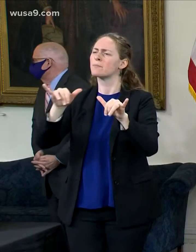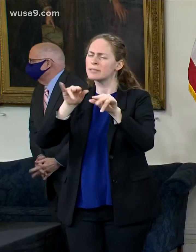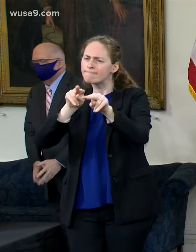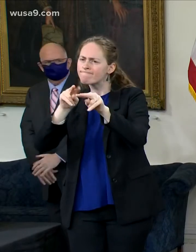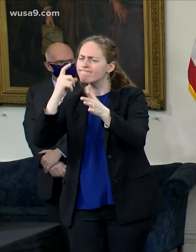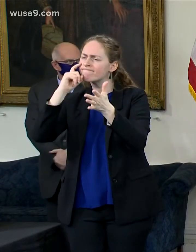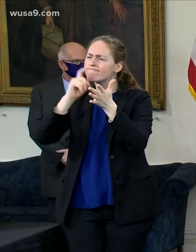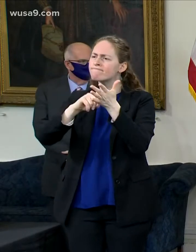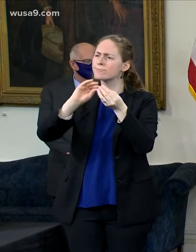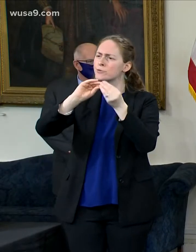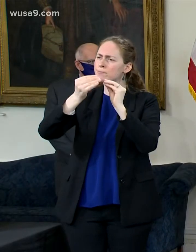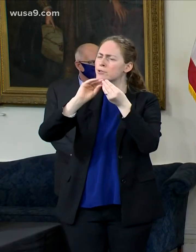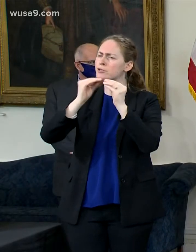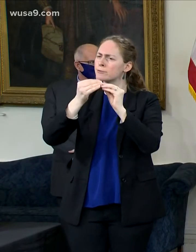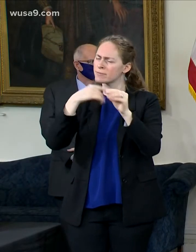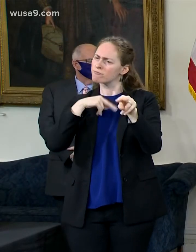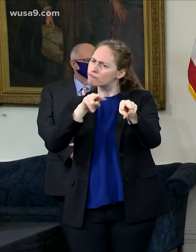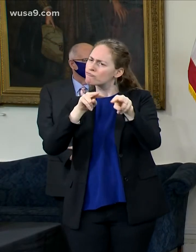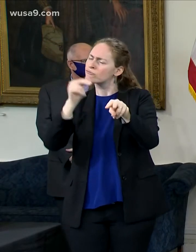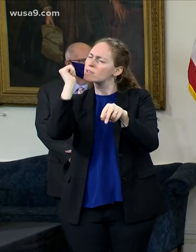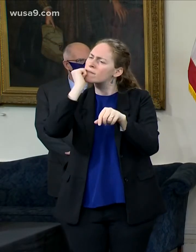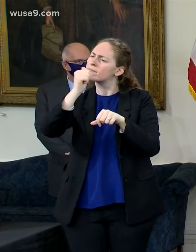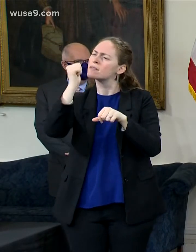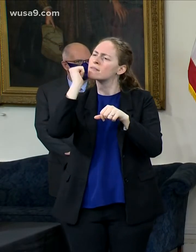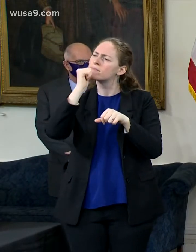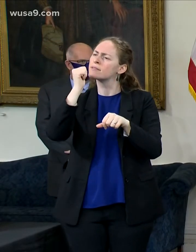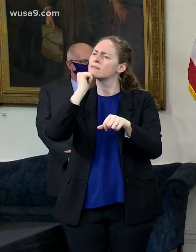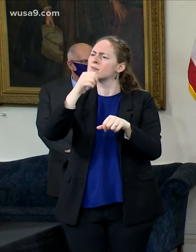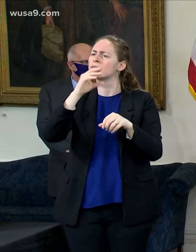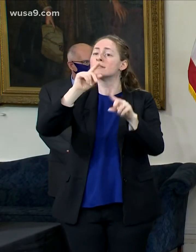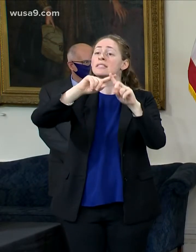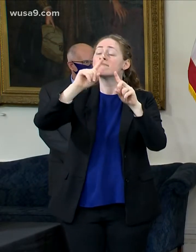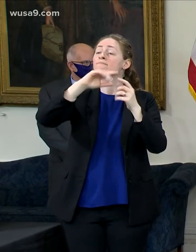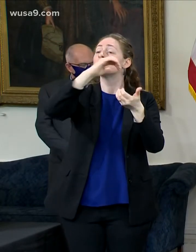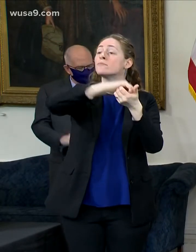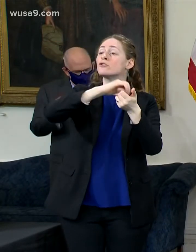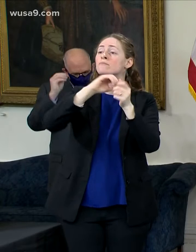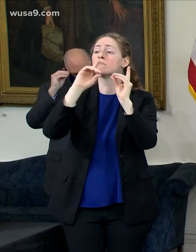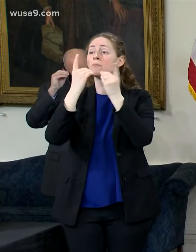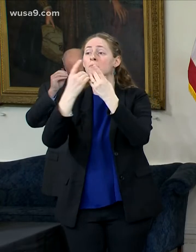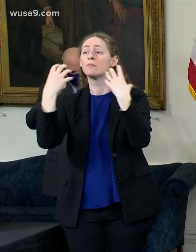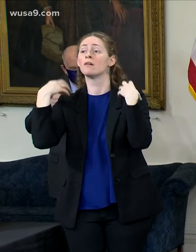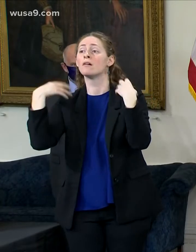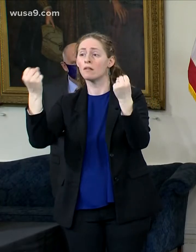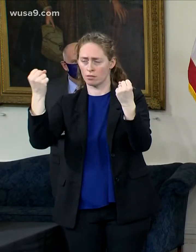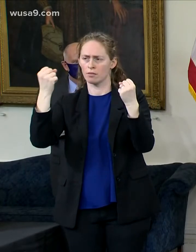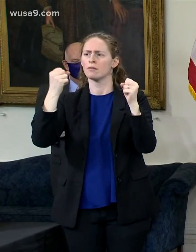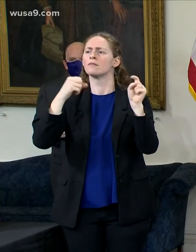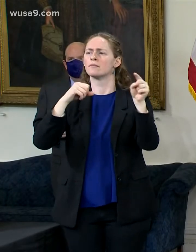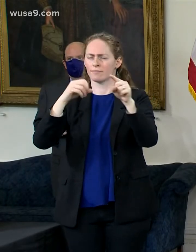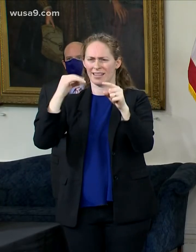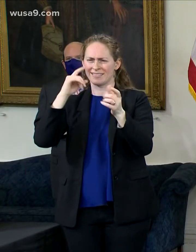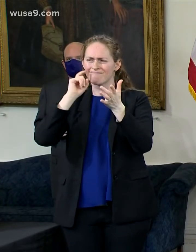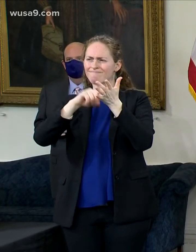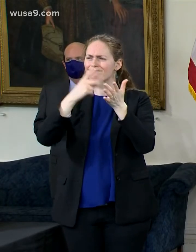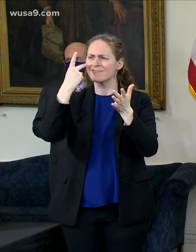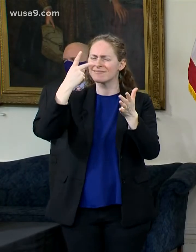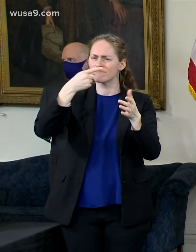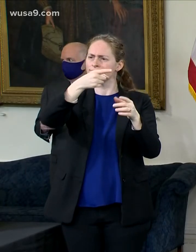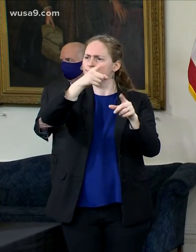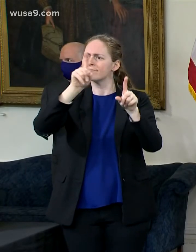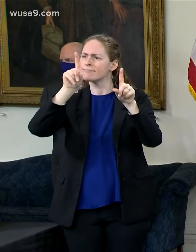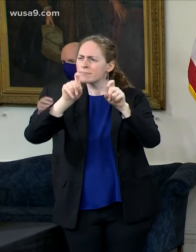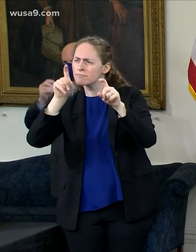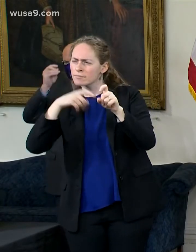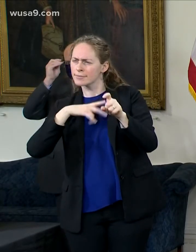daily basis. And with our partners, we, of course, increased our capacity at both Hopkins and the University of Maryland for sequencing